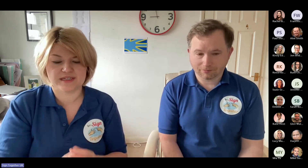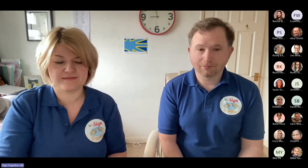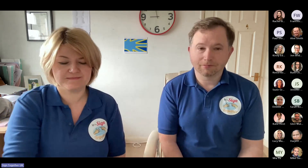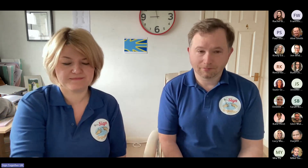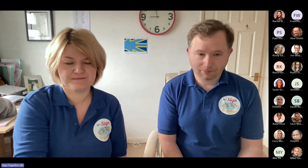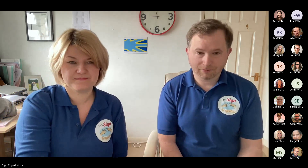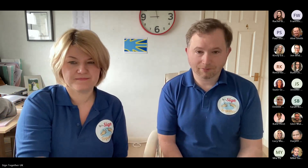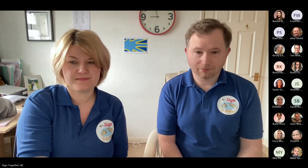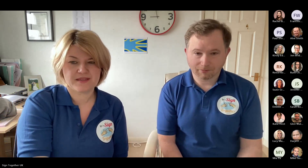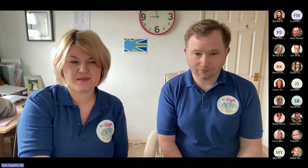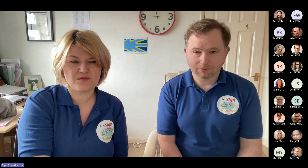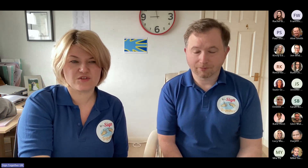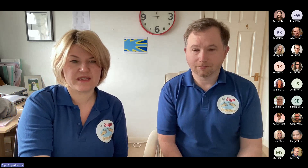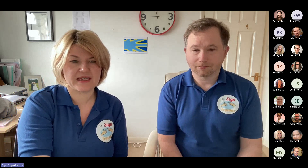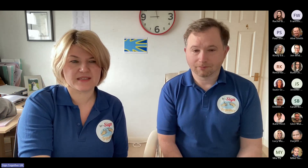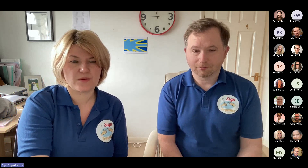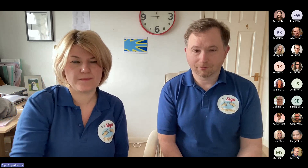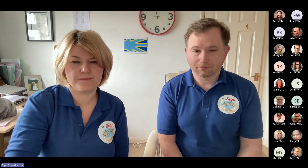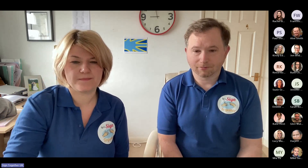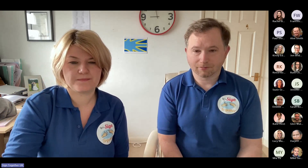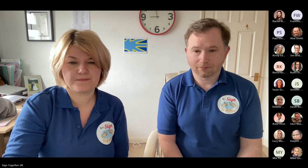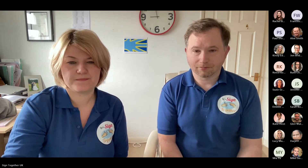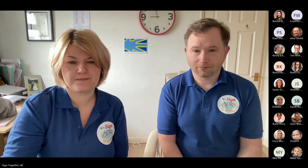somebody. Let's move on to the next one.